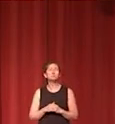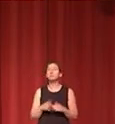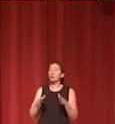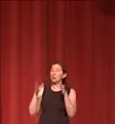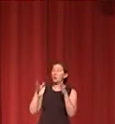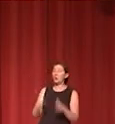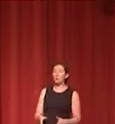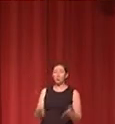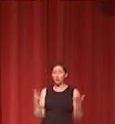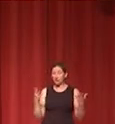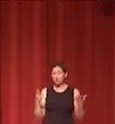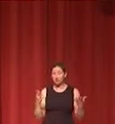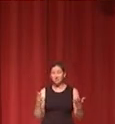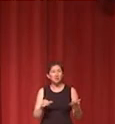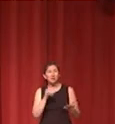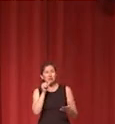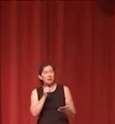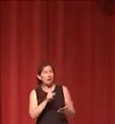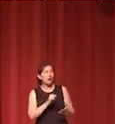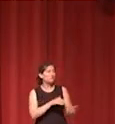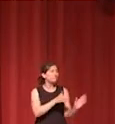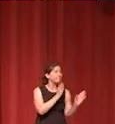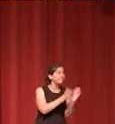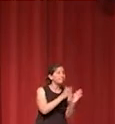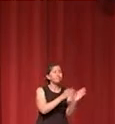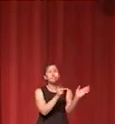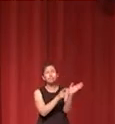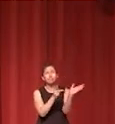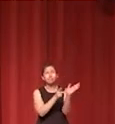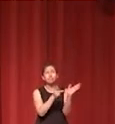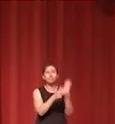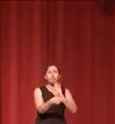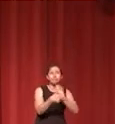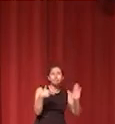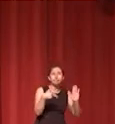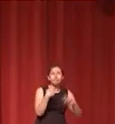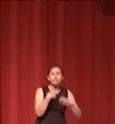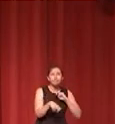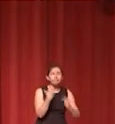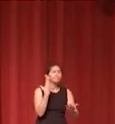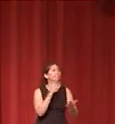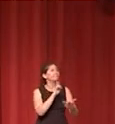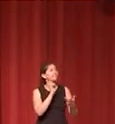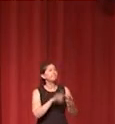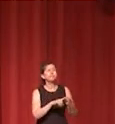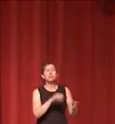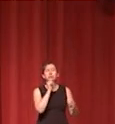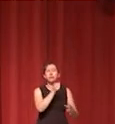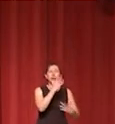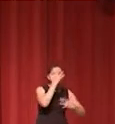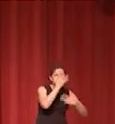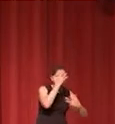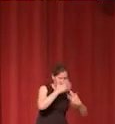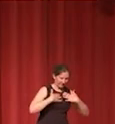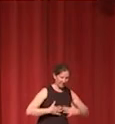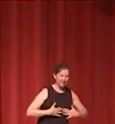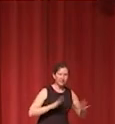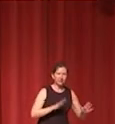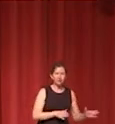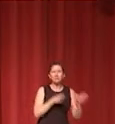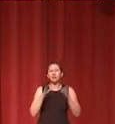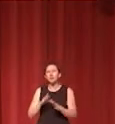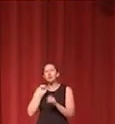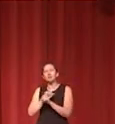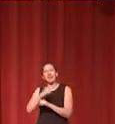illness or a psychiatric illness, their thinking abilities have changed. And by thinking abilities, we define it by